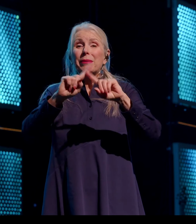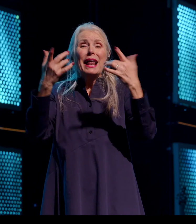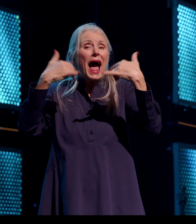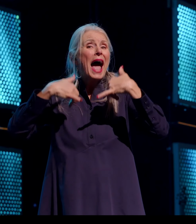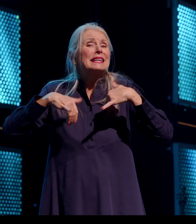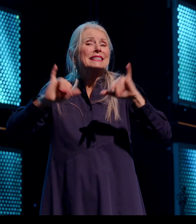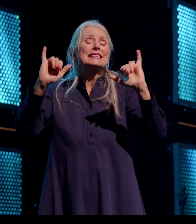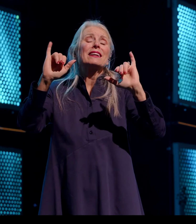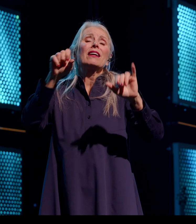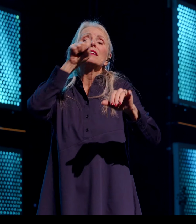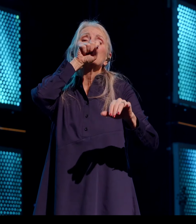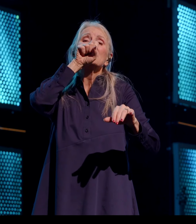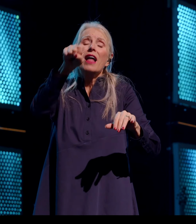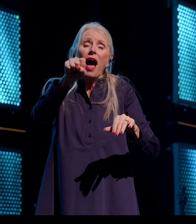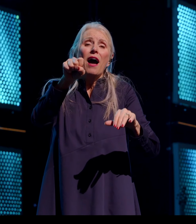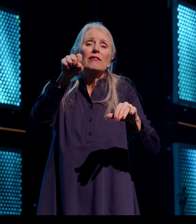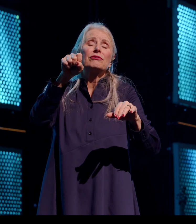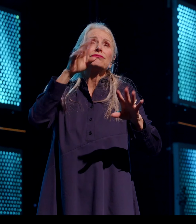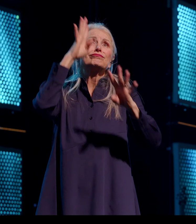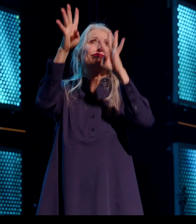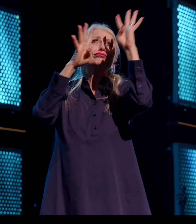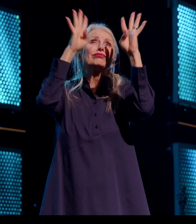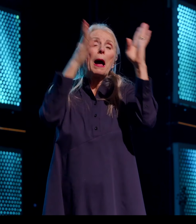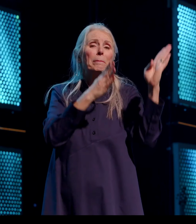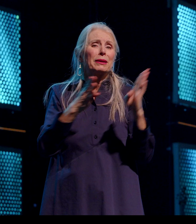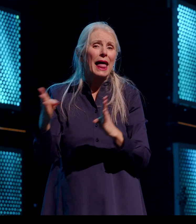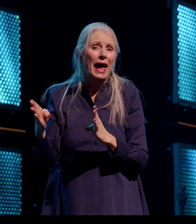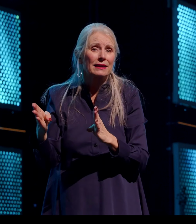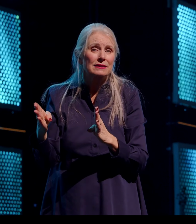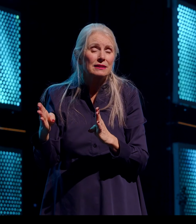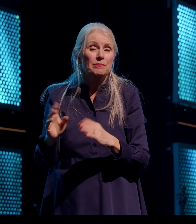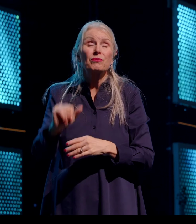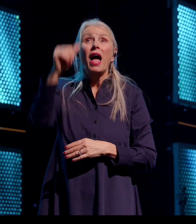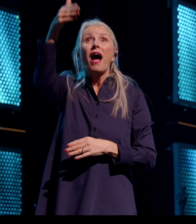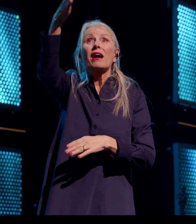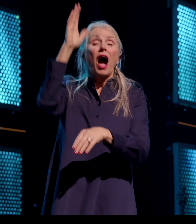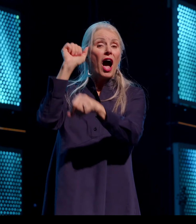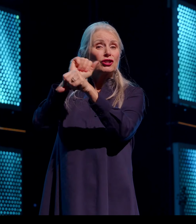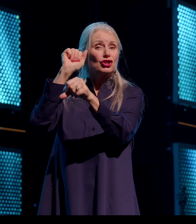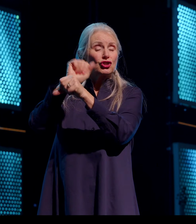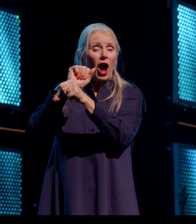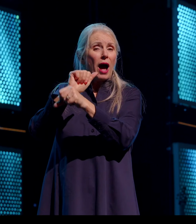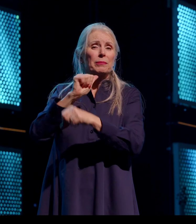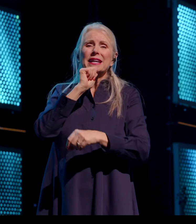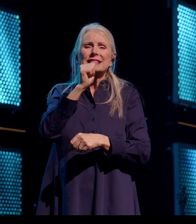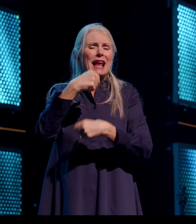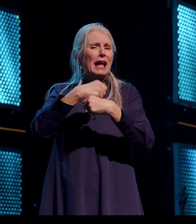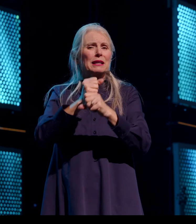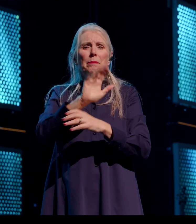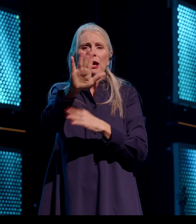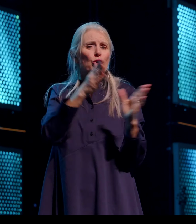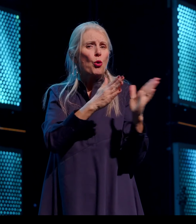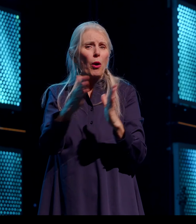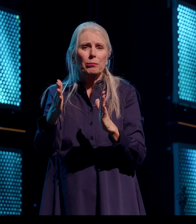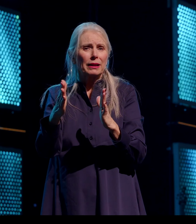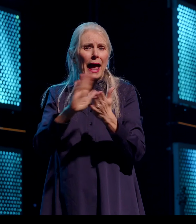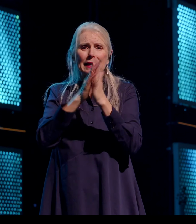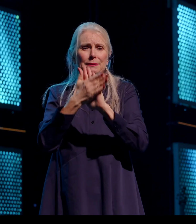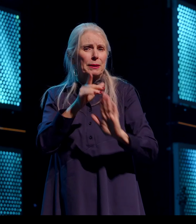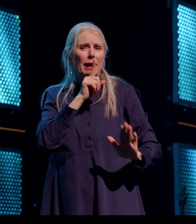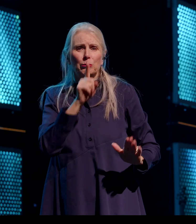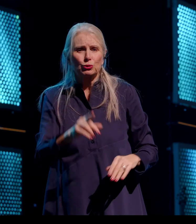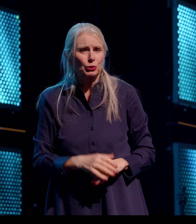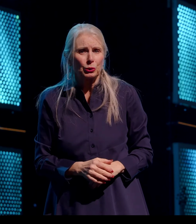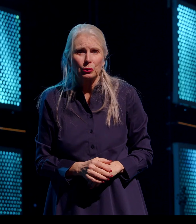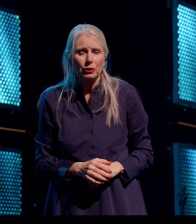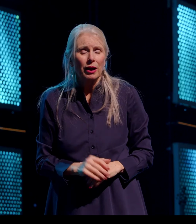plans. You have to keep this in the back of our minds. God's job is not to make your plans come true. God's